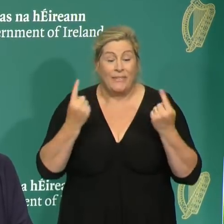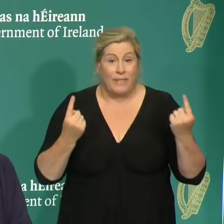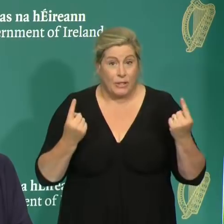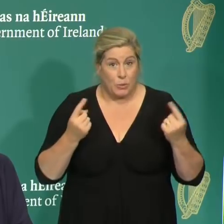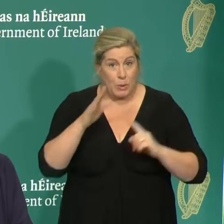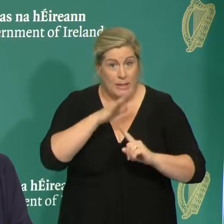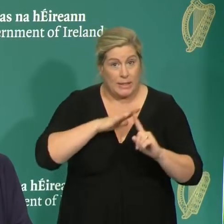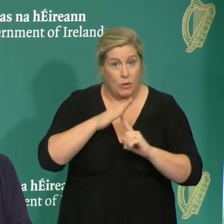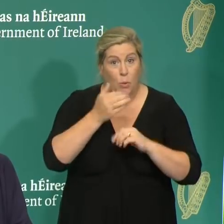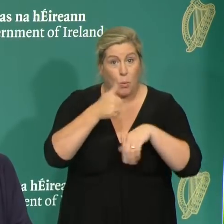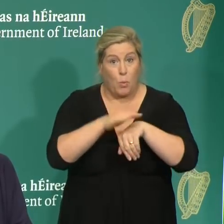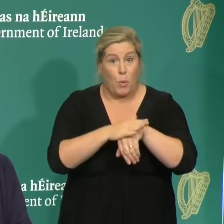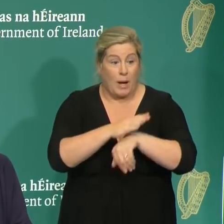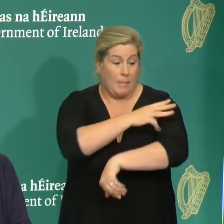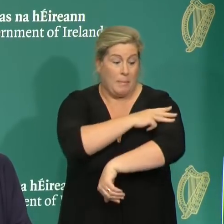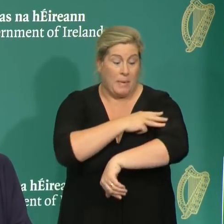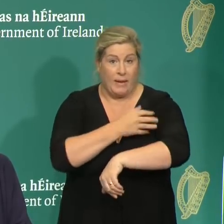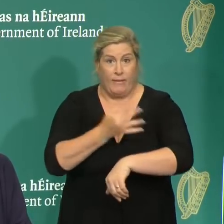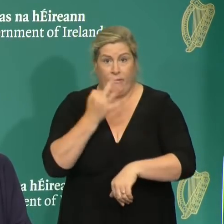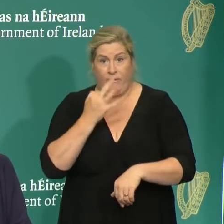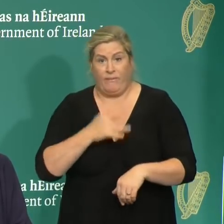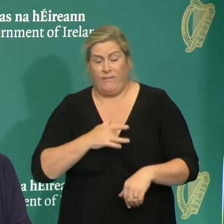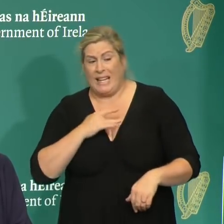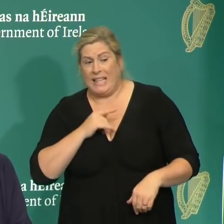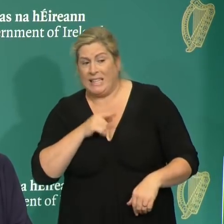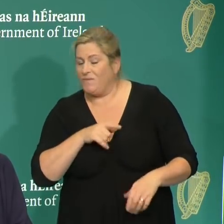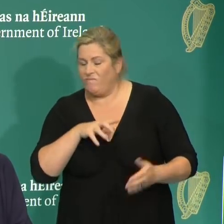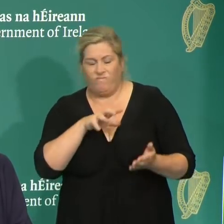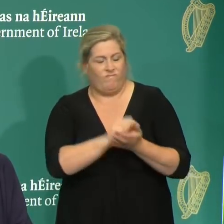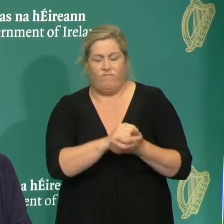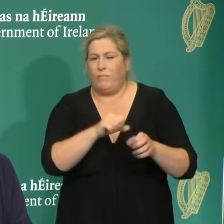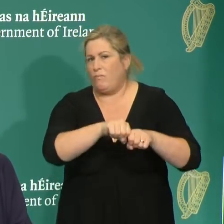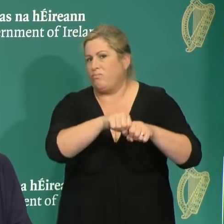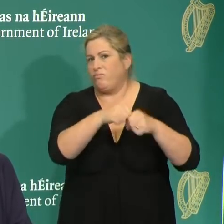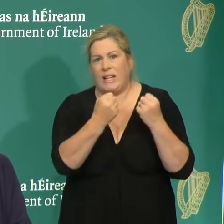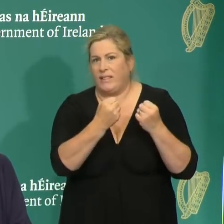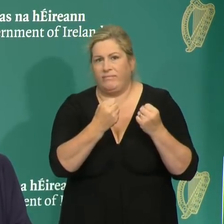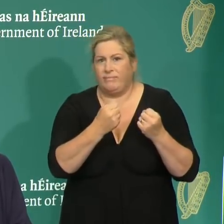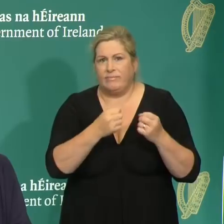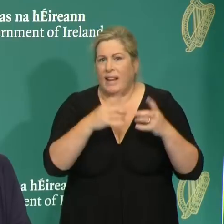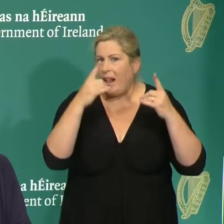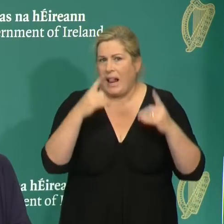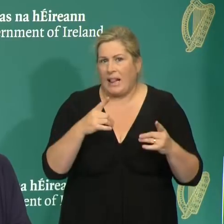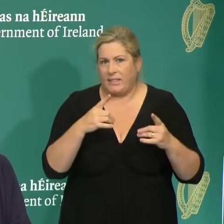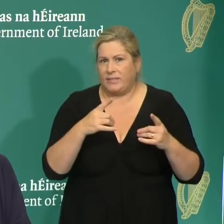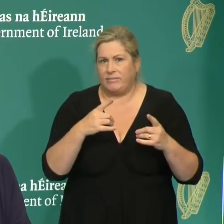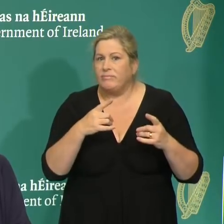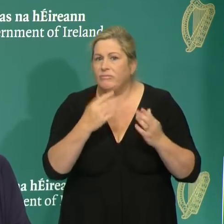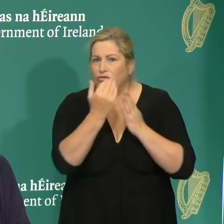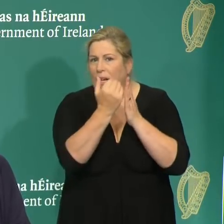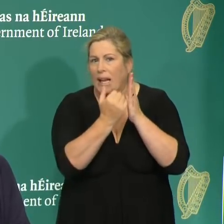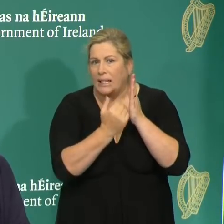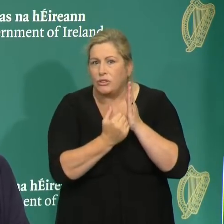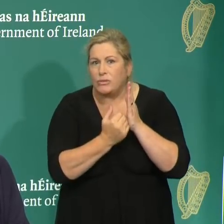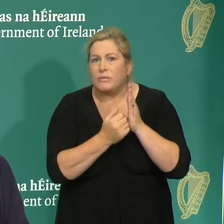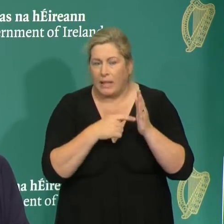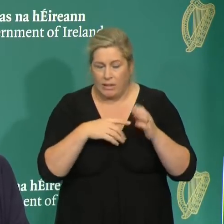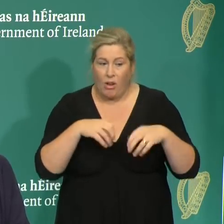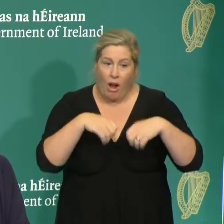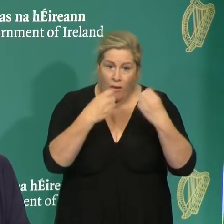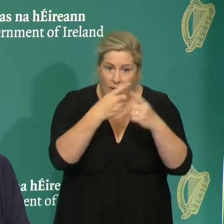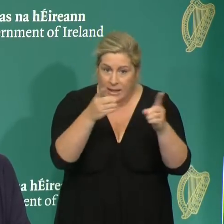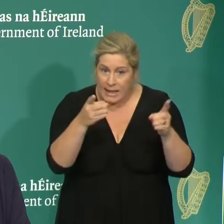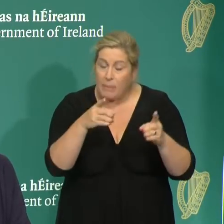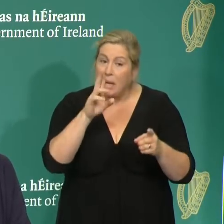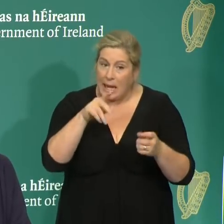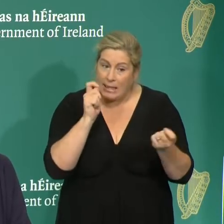where Gardaí have found potential breaches of the health regulations or licensing laws, even after providing the premises with an opportunity to rectify